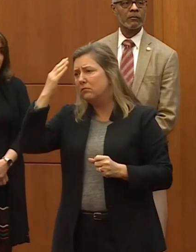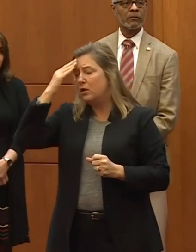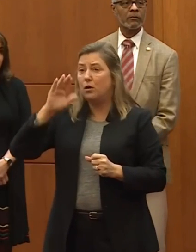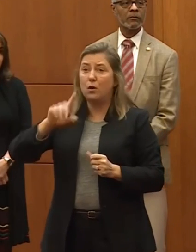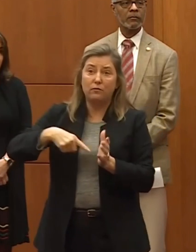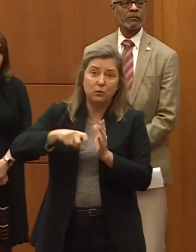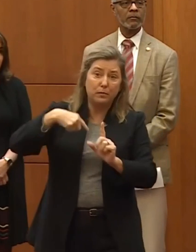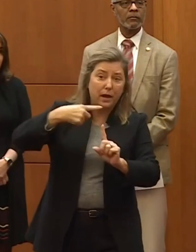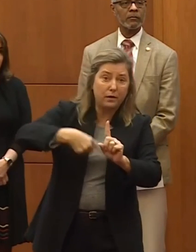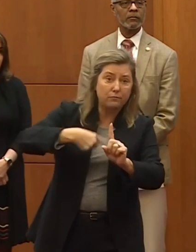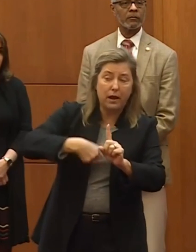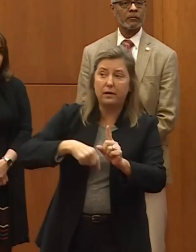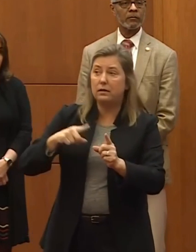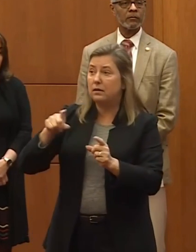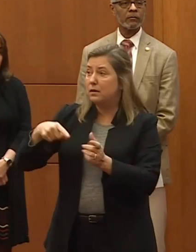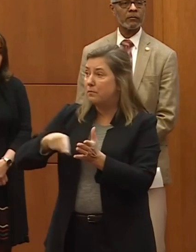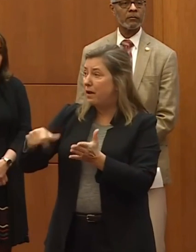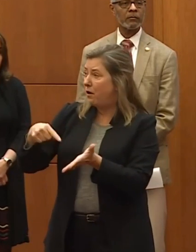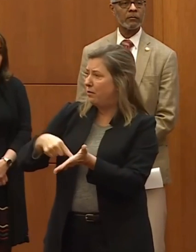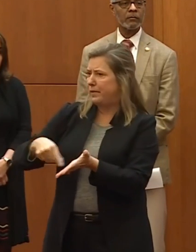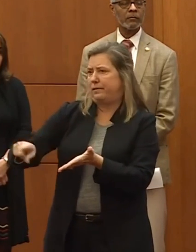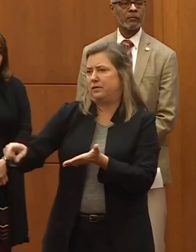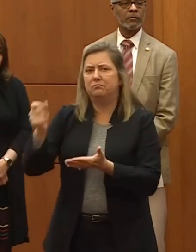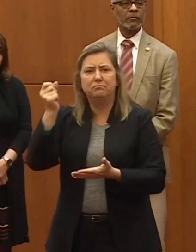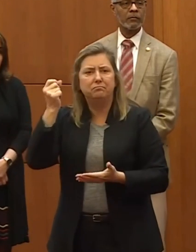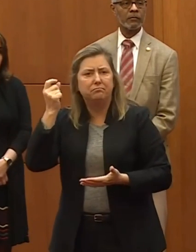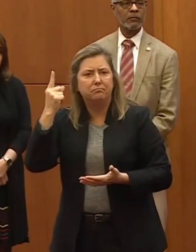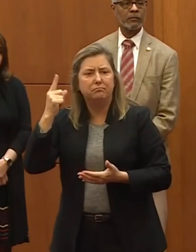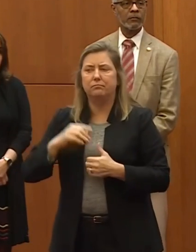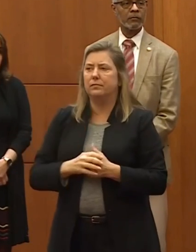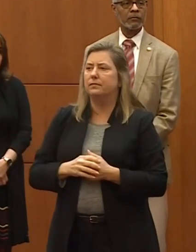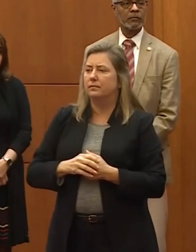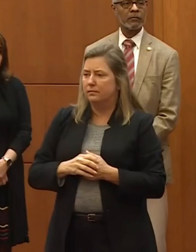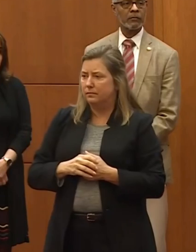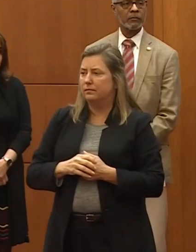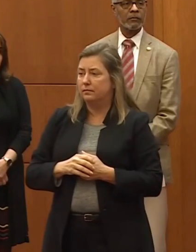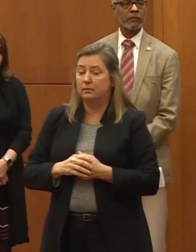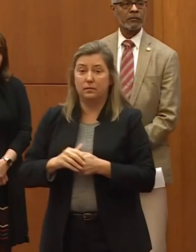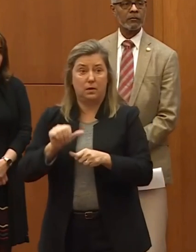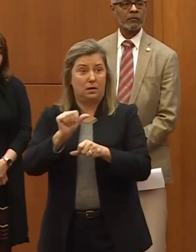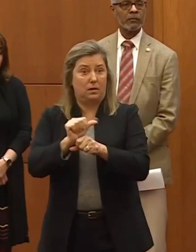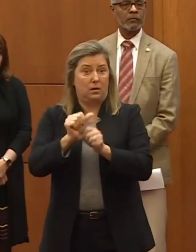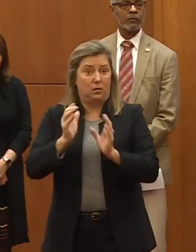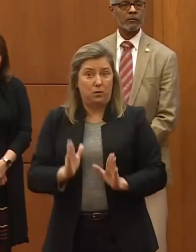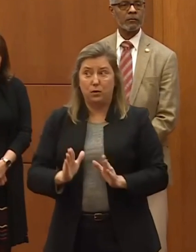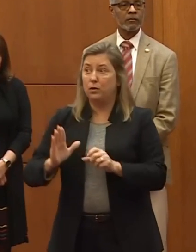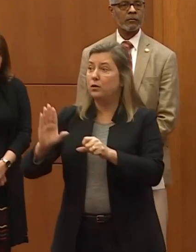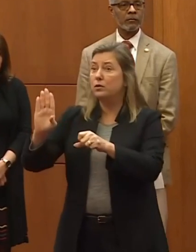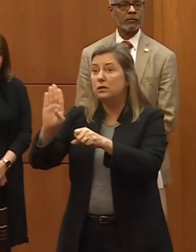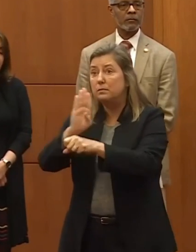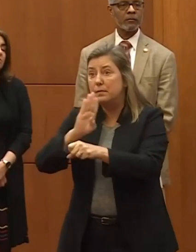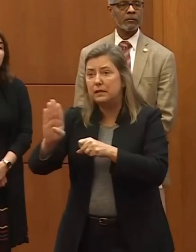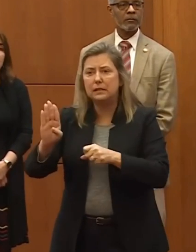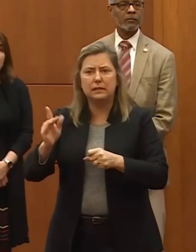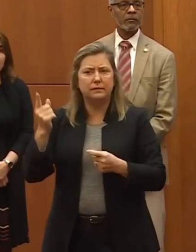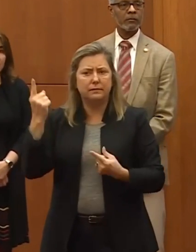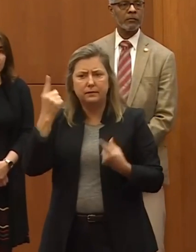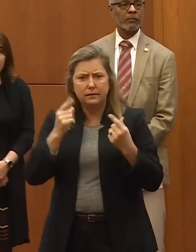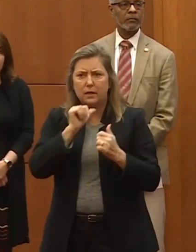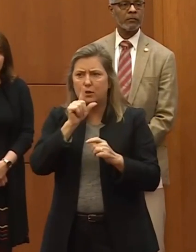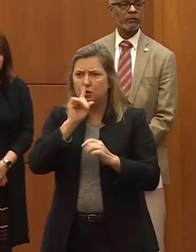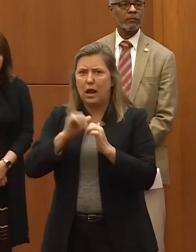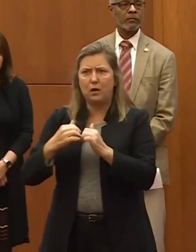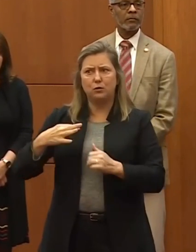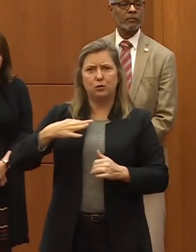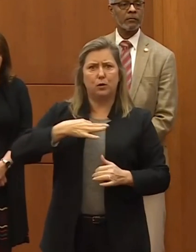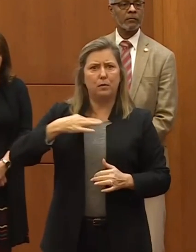won't wait. Affected workers and businesses can contact the Virginia Employment Commission for information on how to